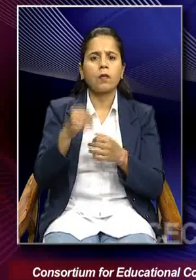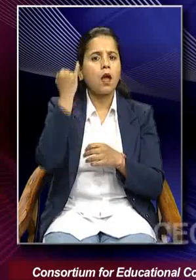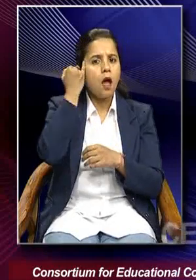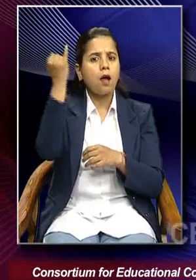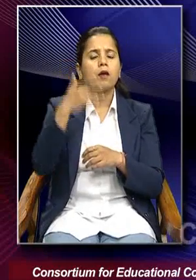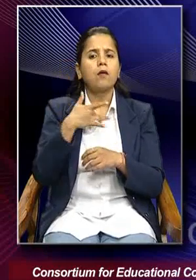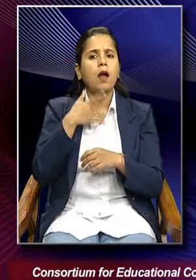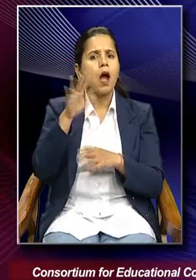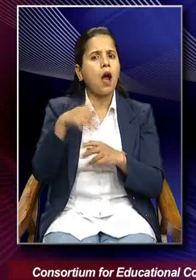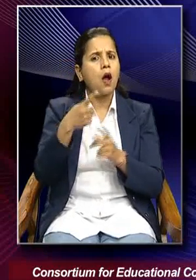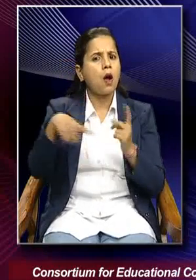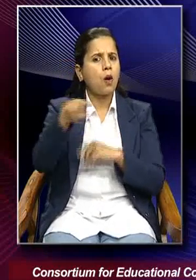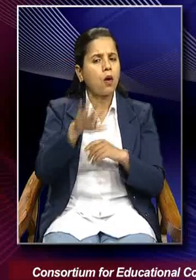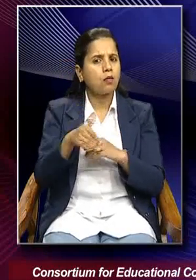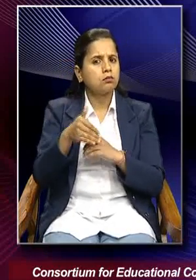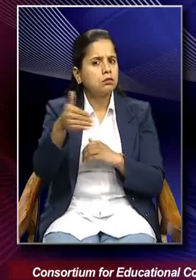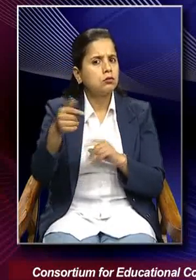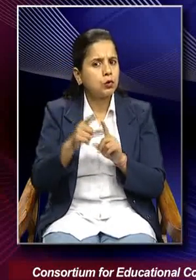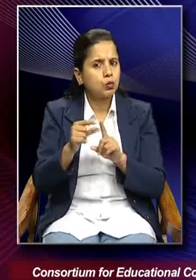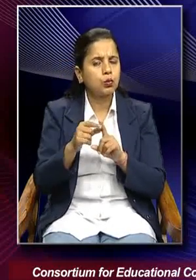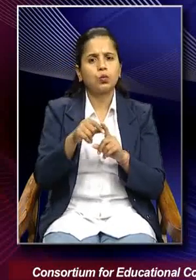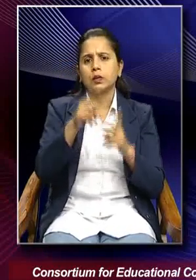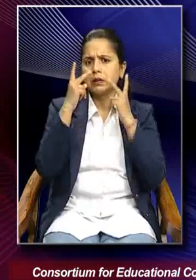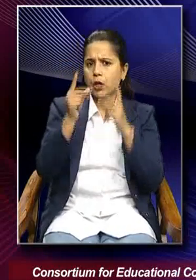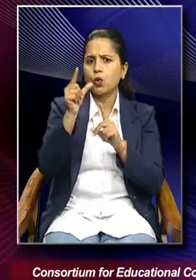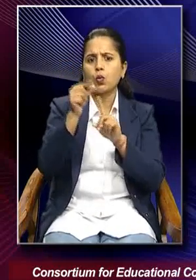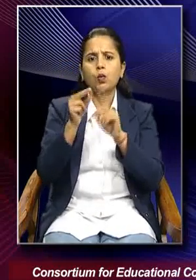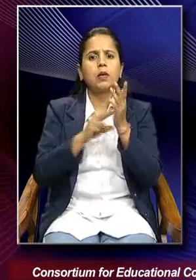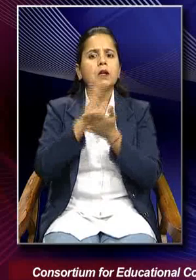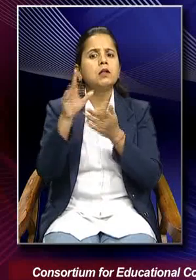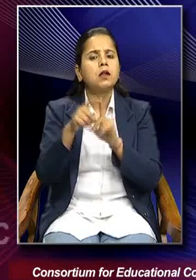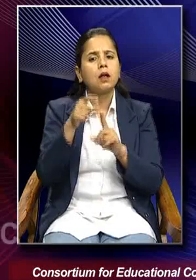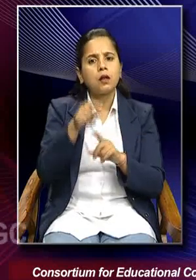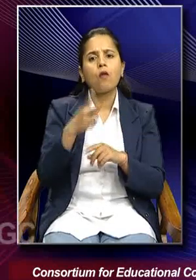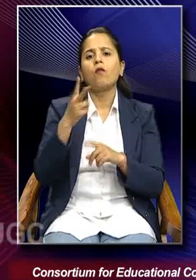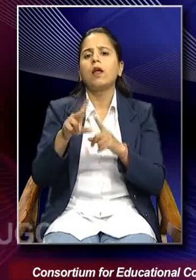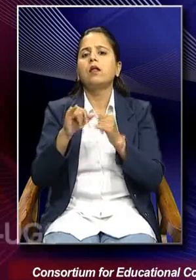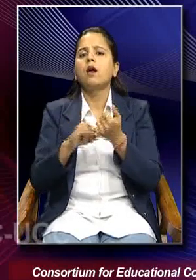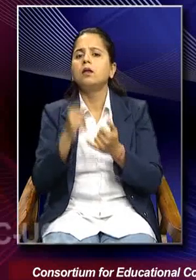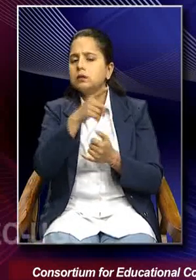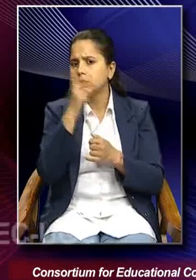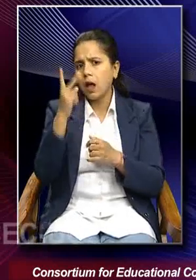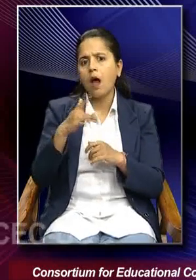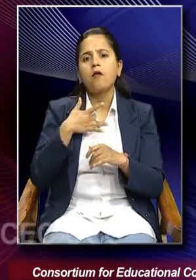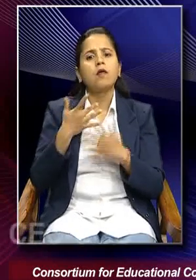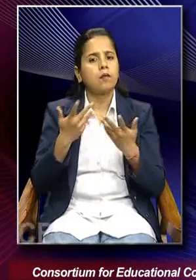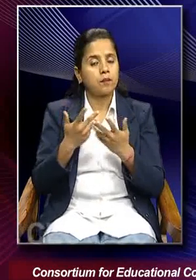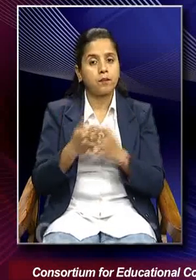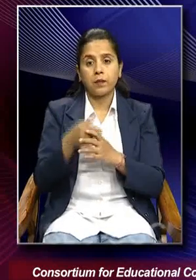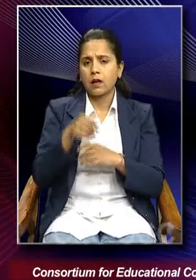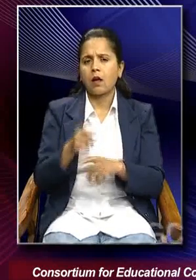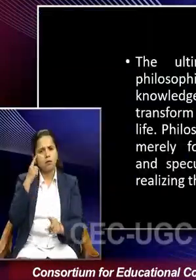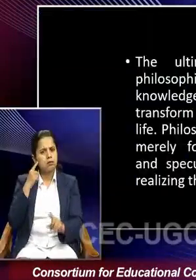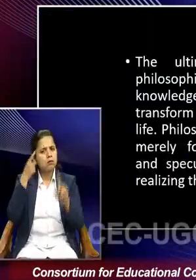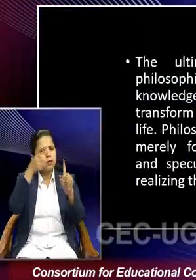of how they are taking or how they are seeing Upanishads and Vedas. Now the ultimate goal